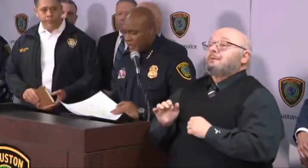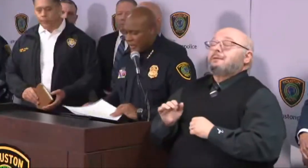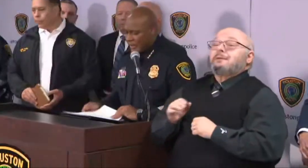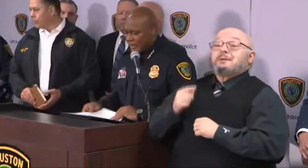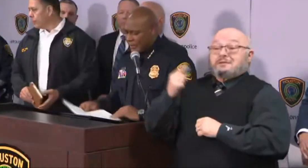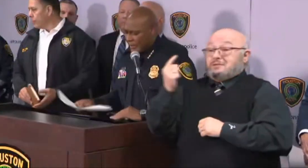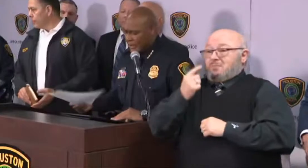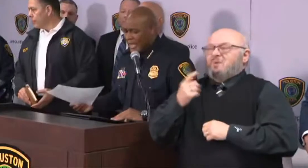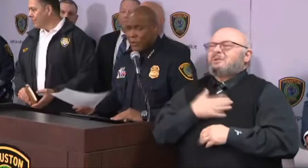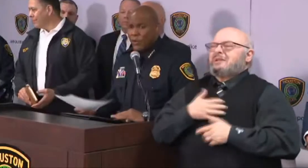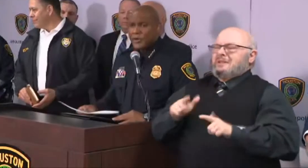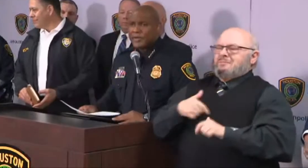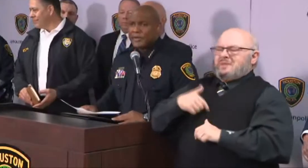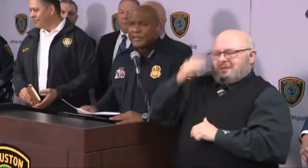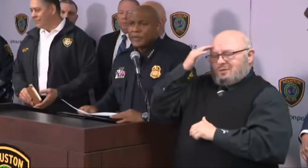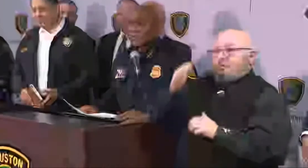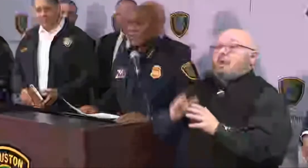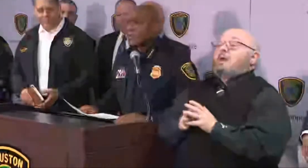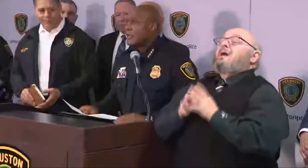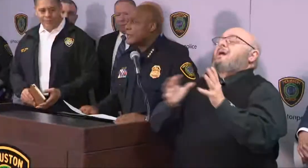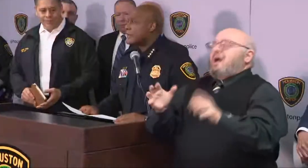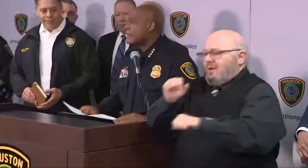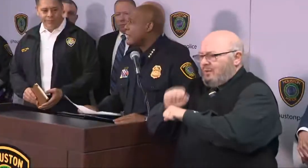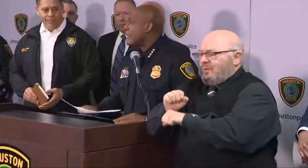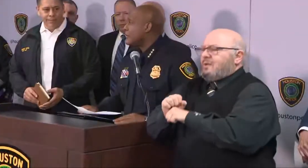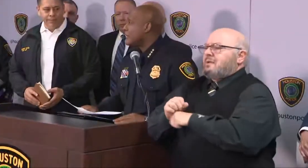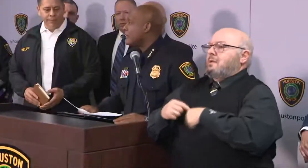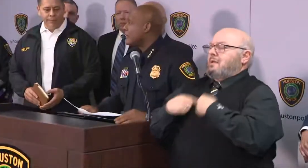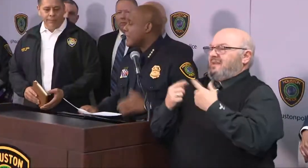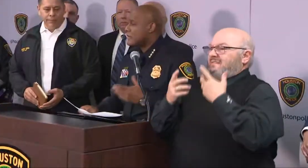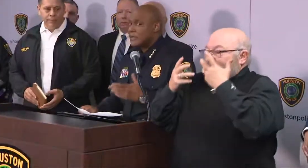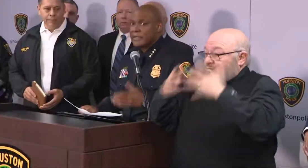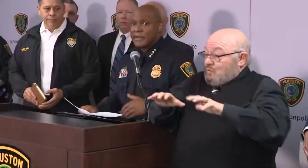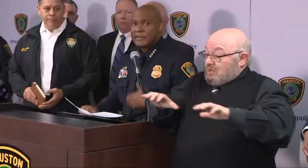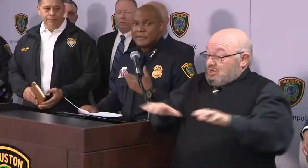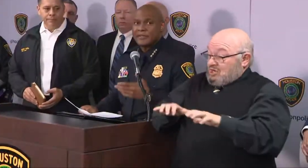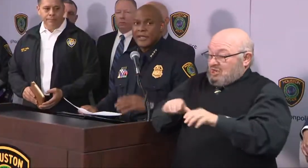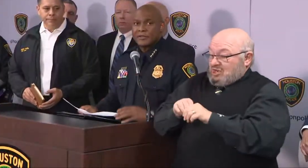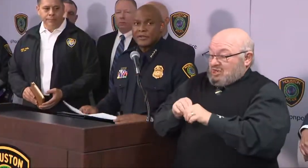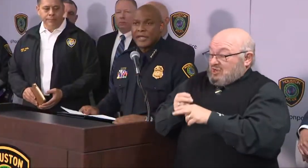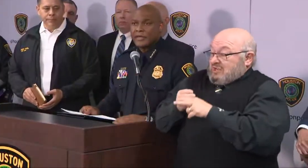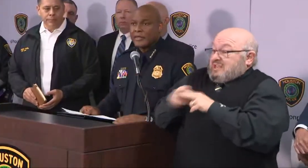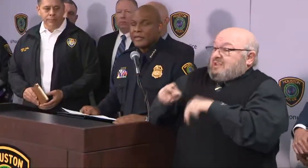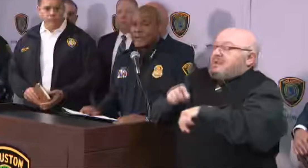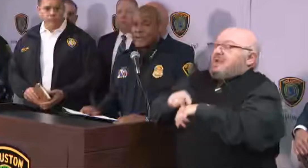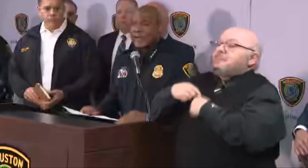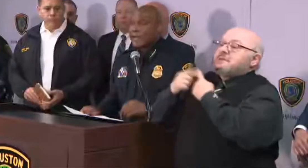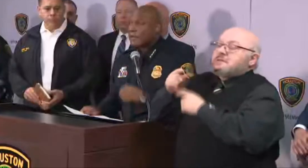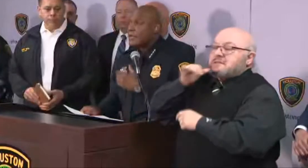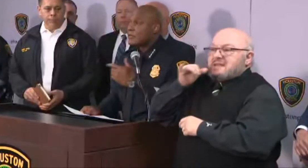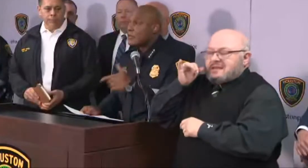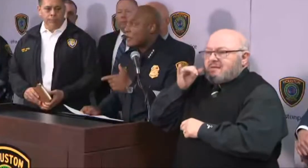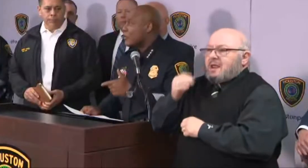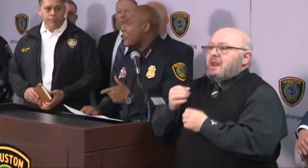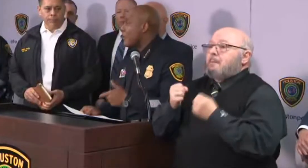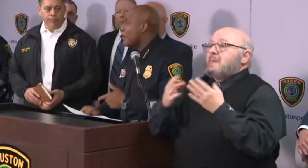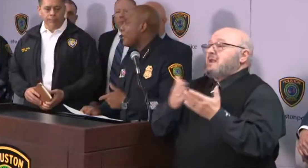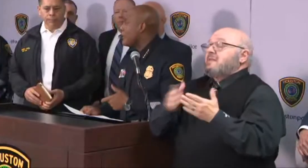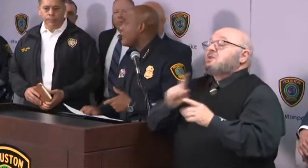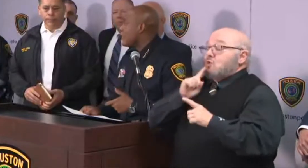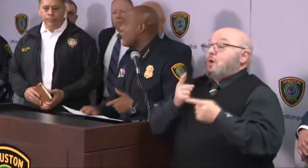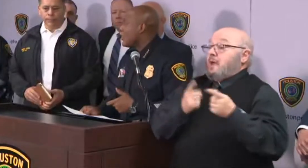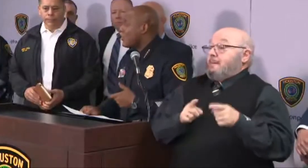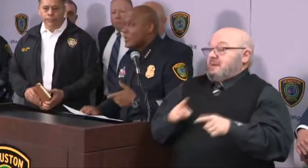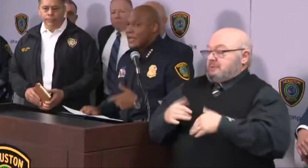But a lot of work has been conducted in Justin since yesterday, and a lot of things are still going